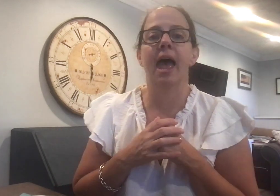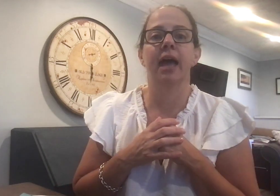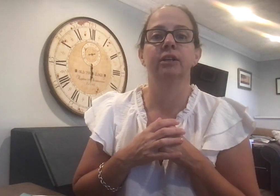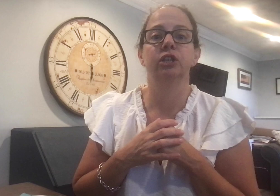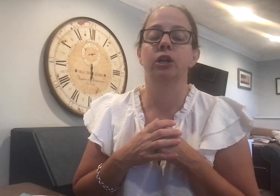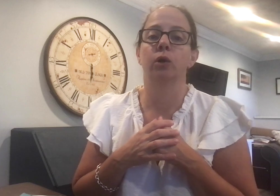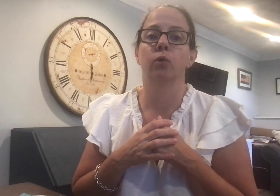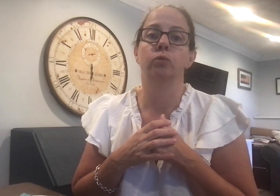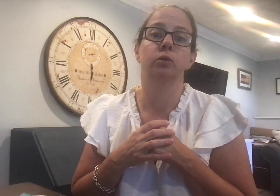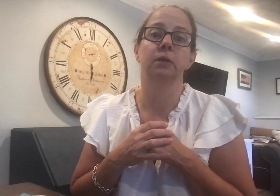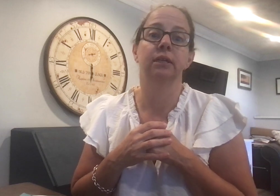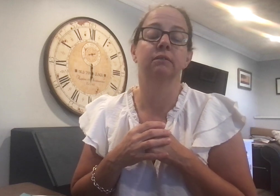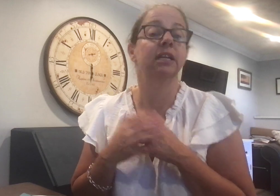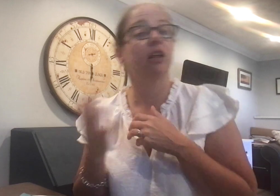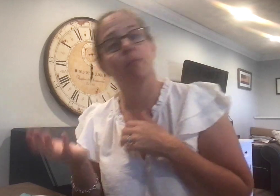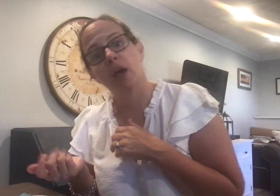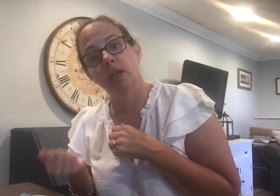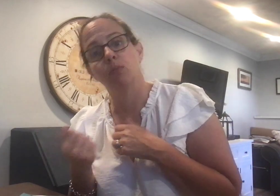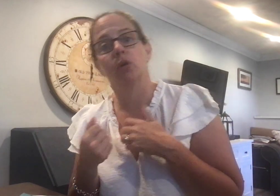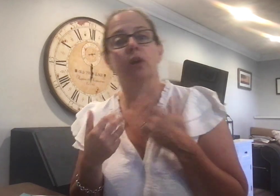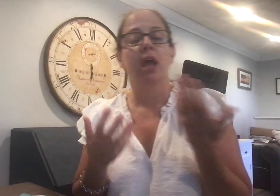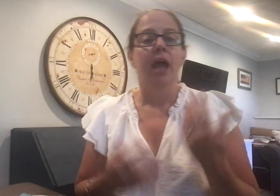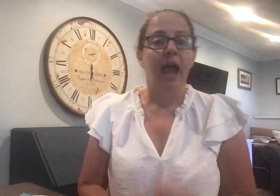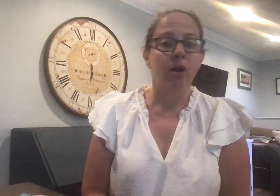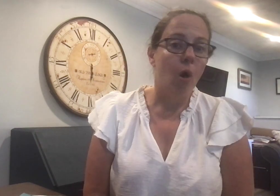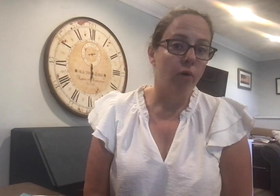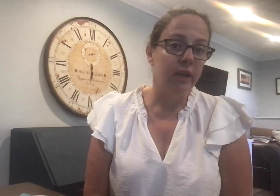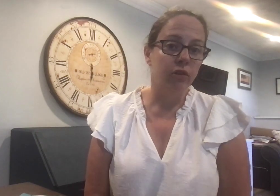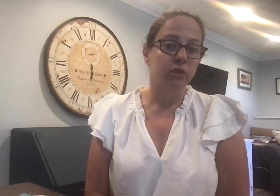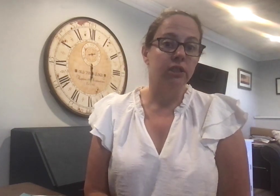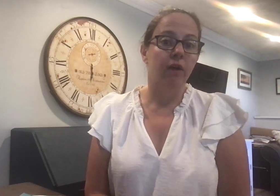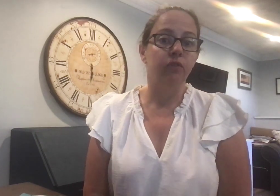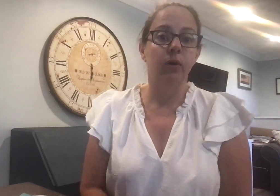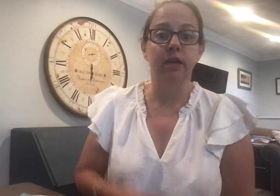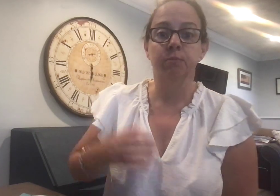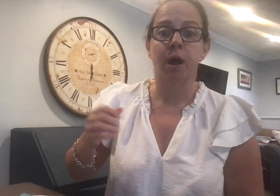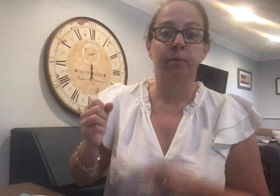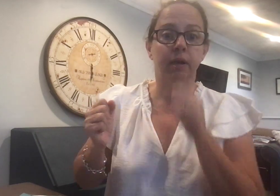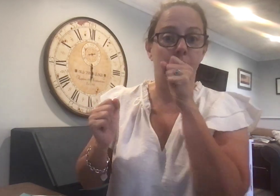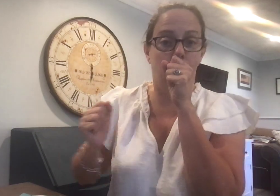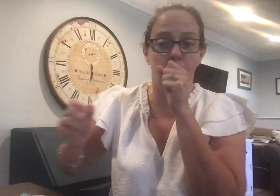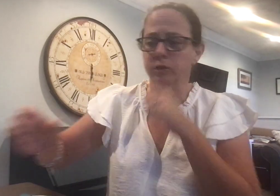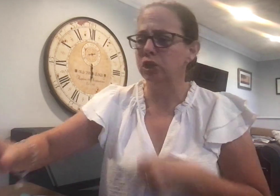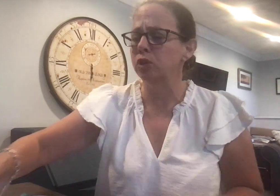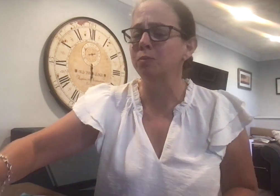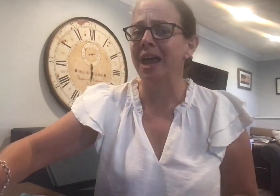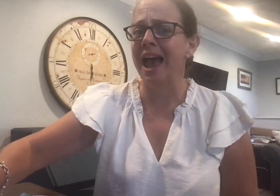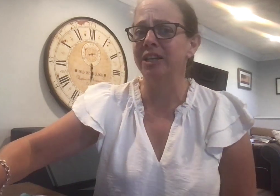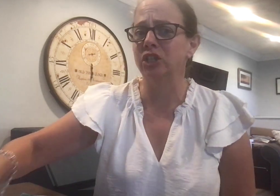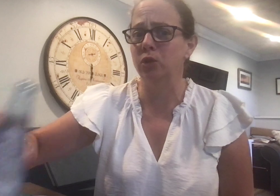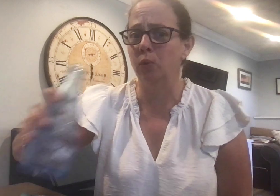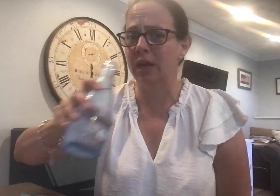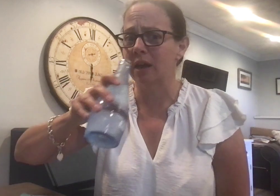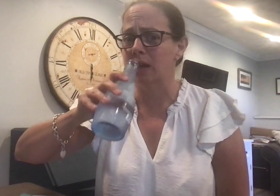and, doing To Kill a Mockingbird and all the other stuff you guys probably, had to do in high